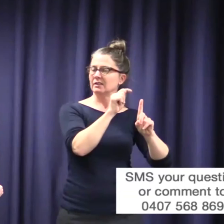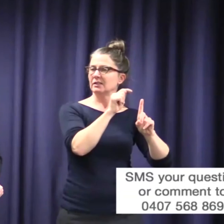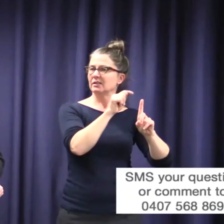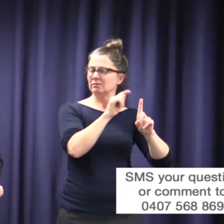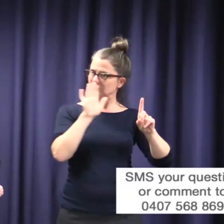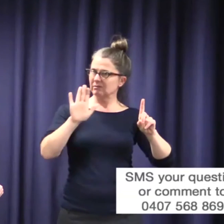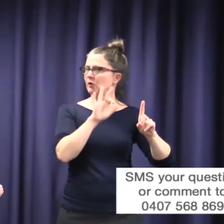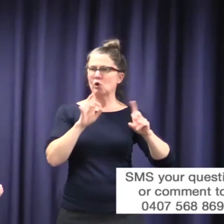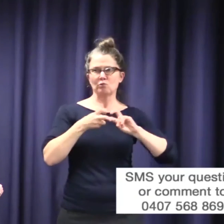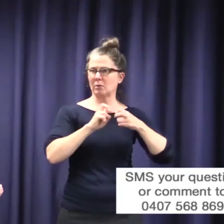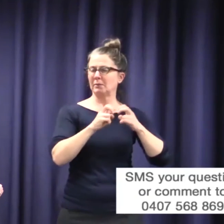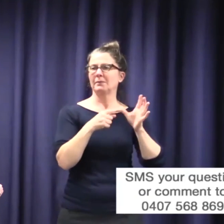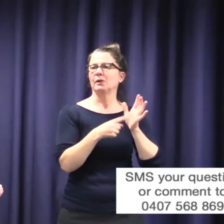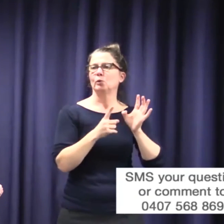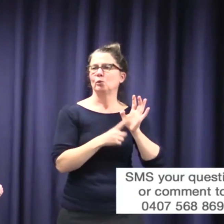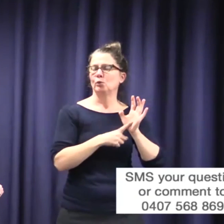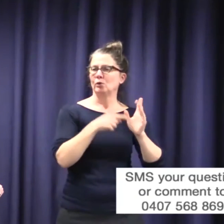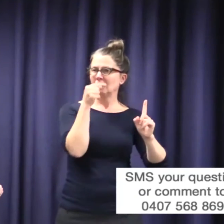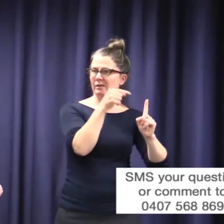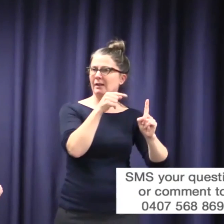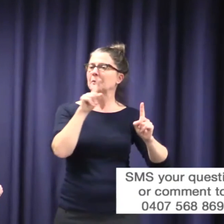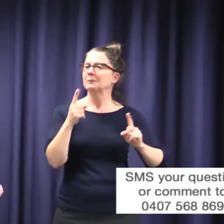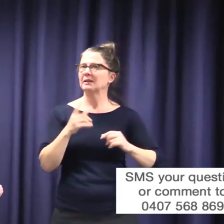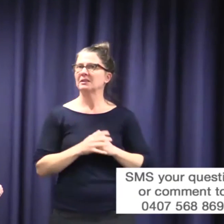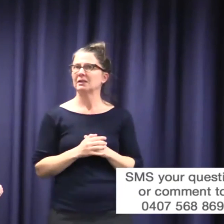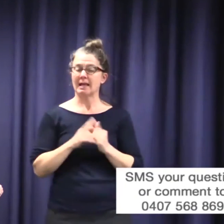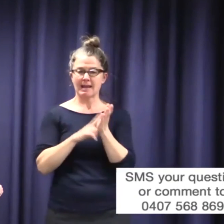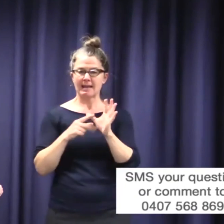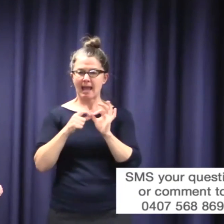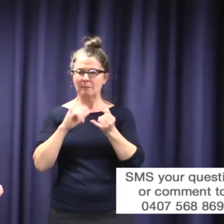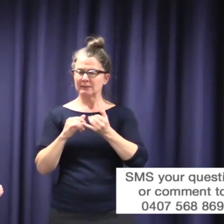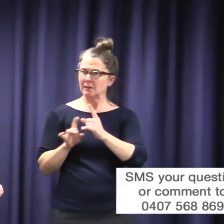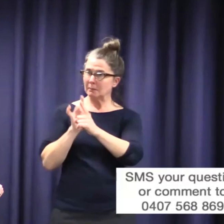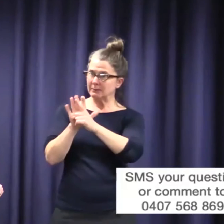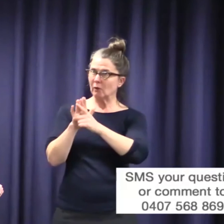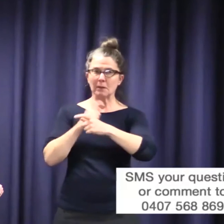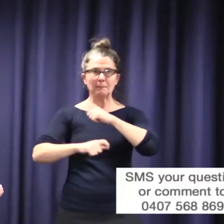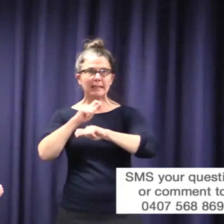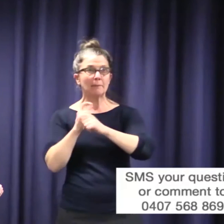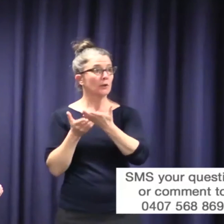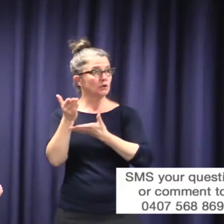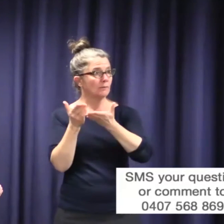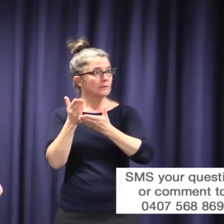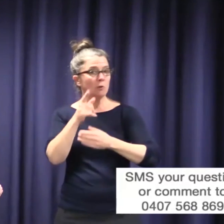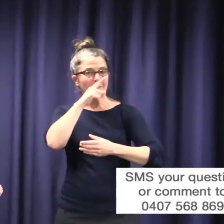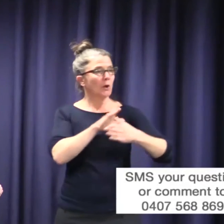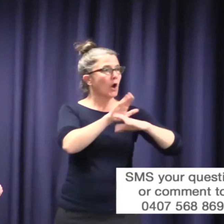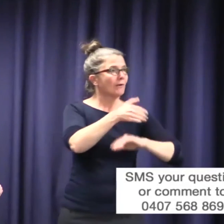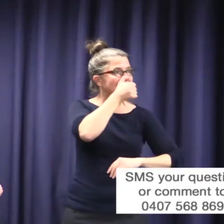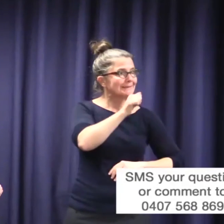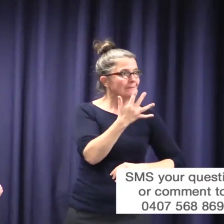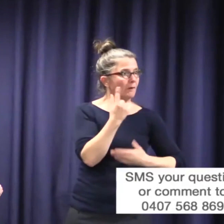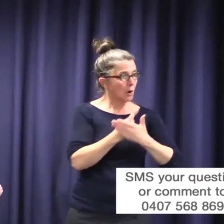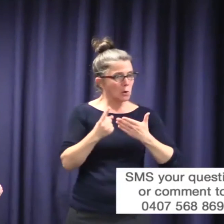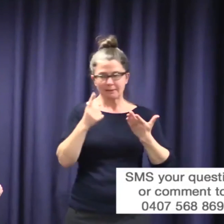is not a problem at all. Whether NABS ends up being a service for people over 65